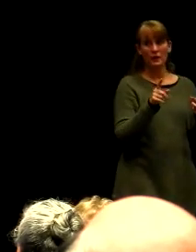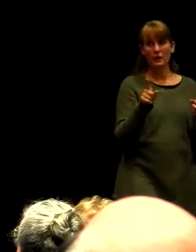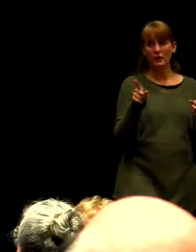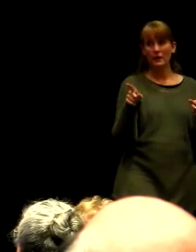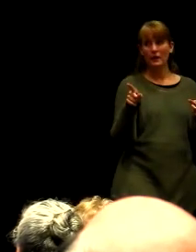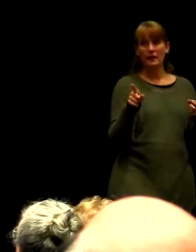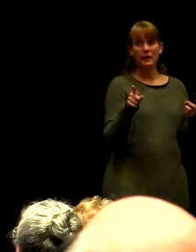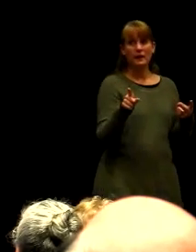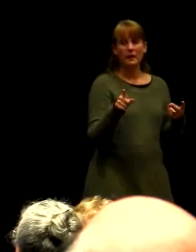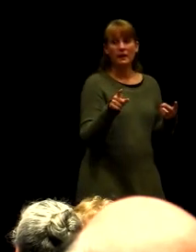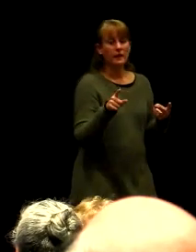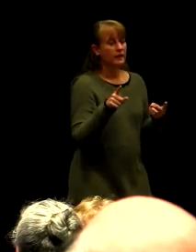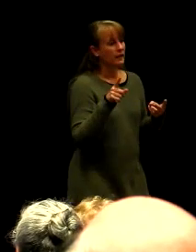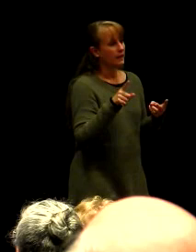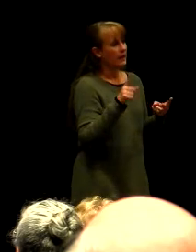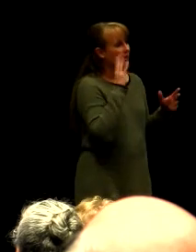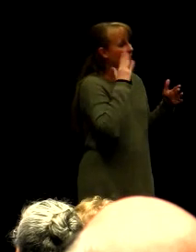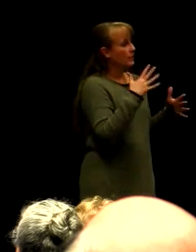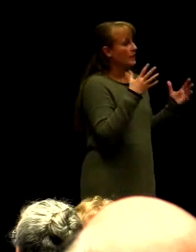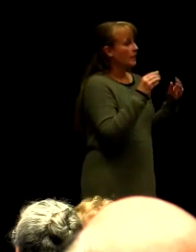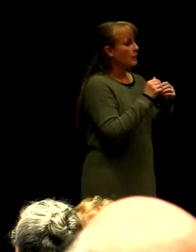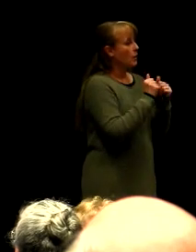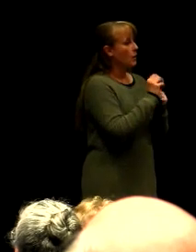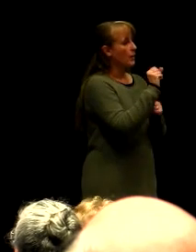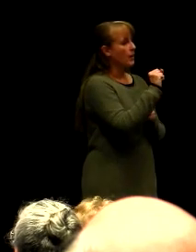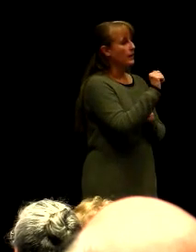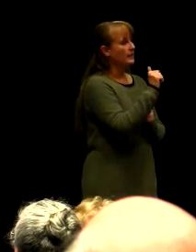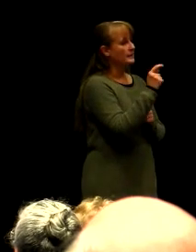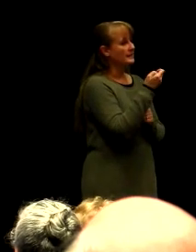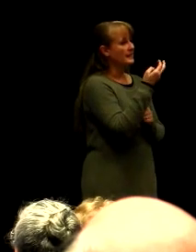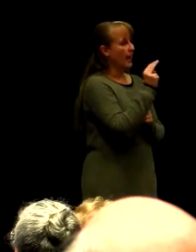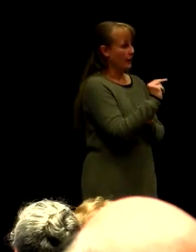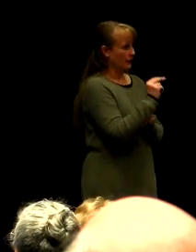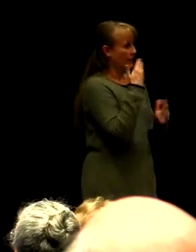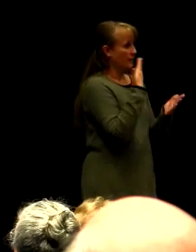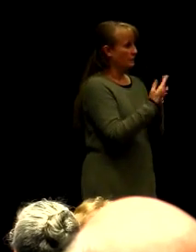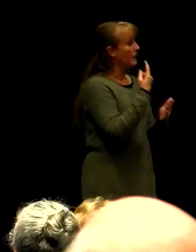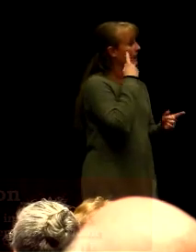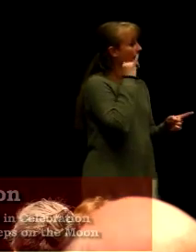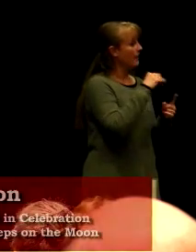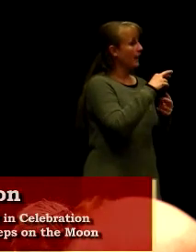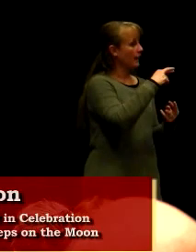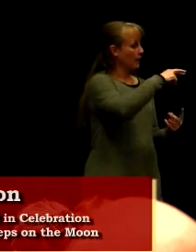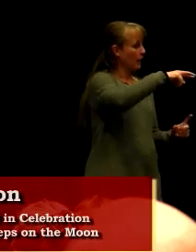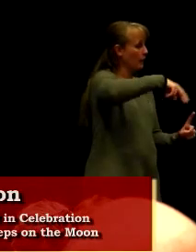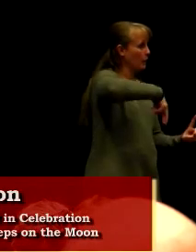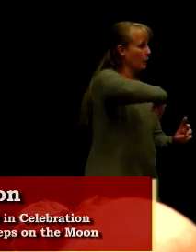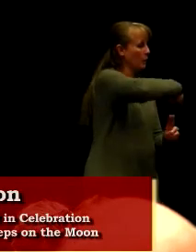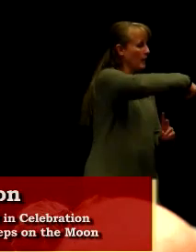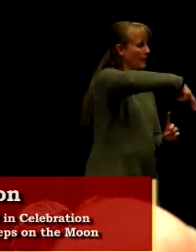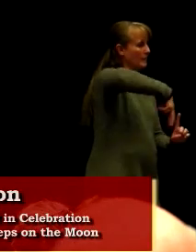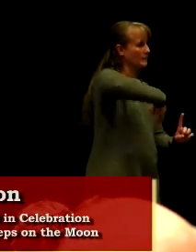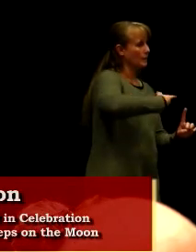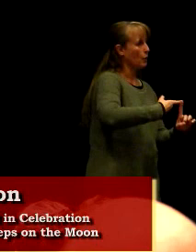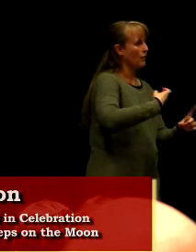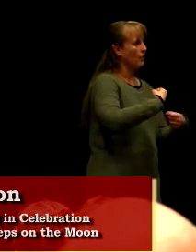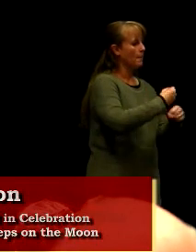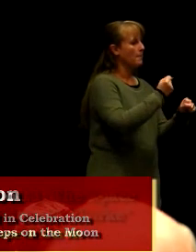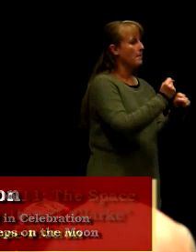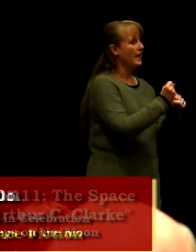Saturn destination because he suggested that the rings of Saturn are actually a result of the making of the